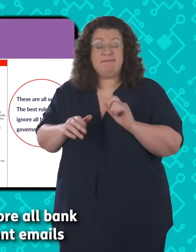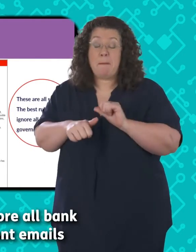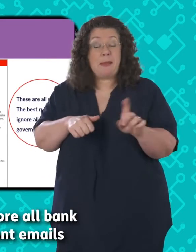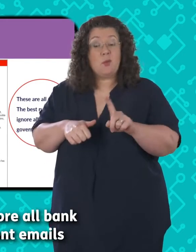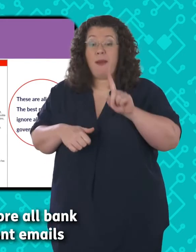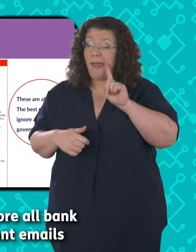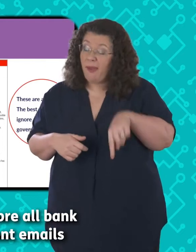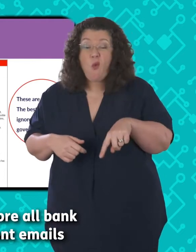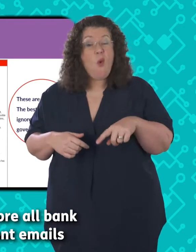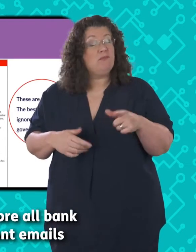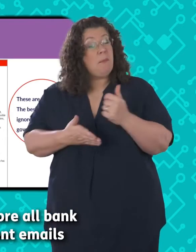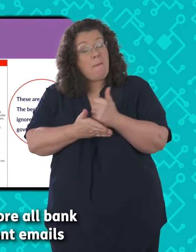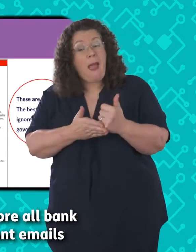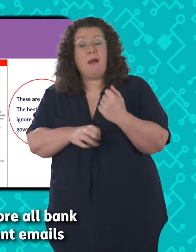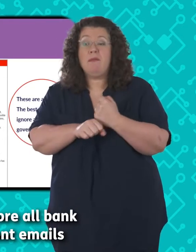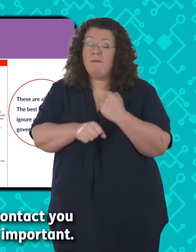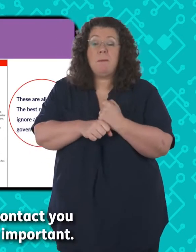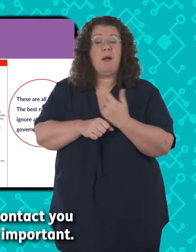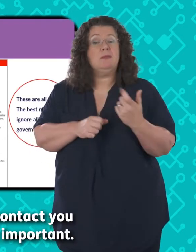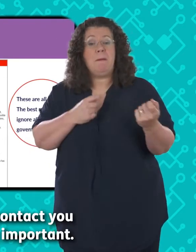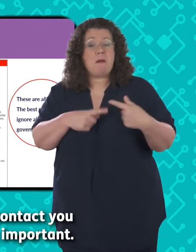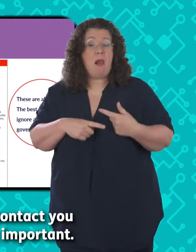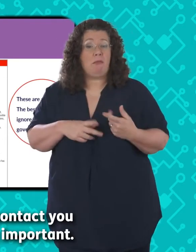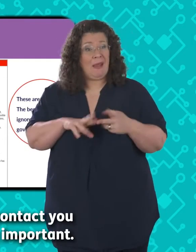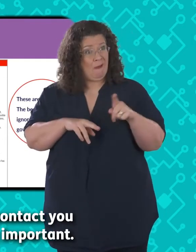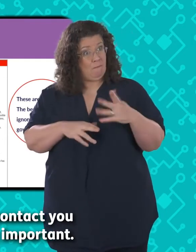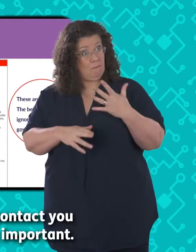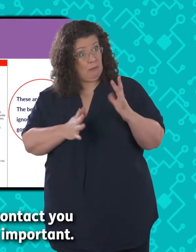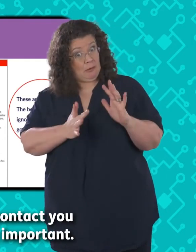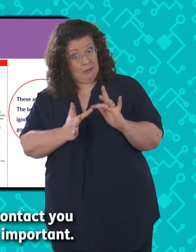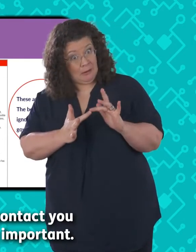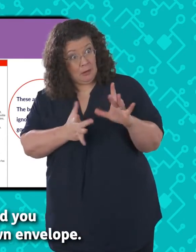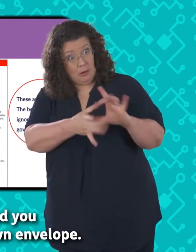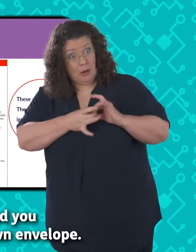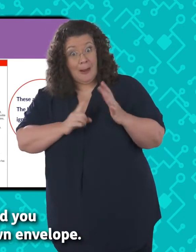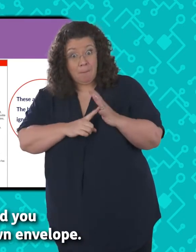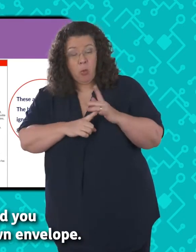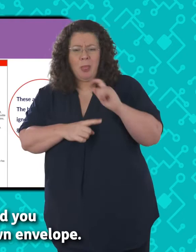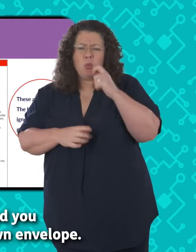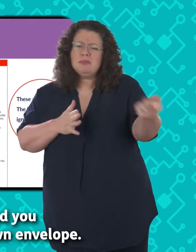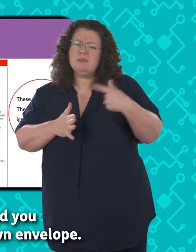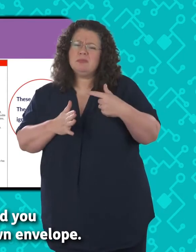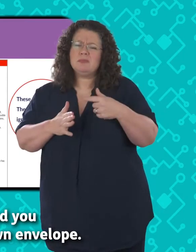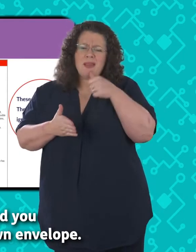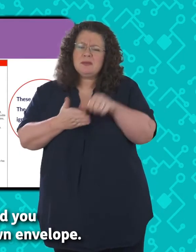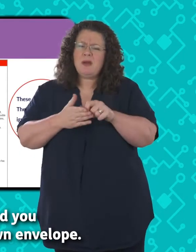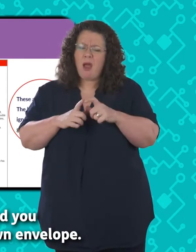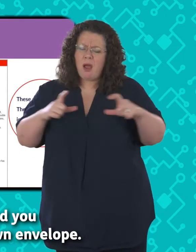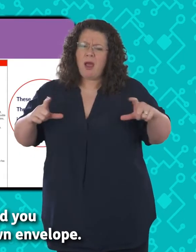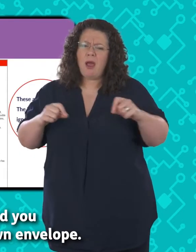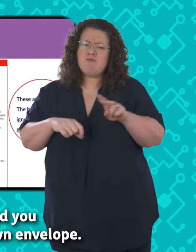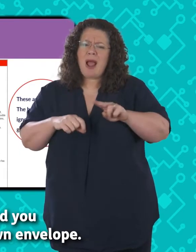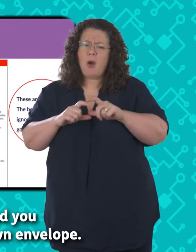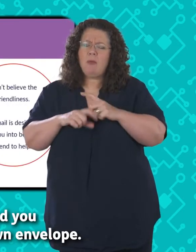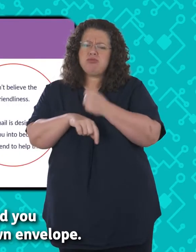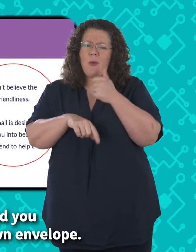ignore all bank and government emails. If they need to contact you about anything important, they'll send you a letter in a brown envelope.